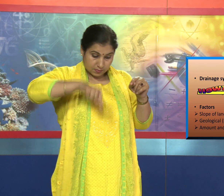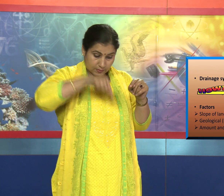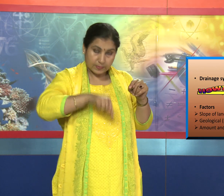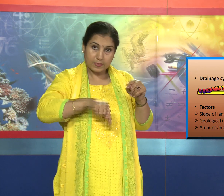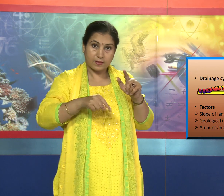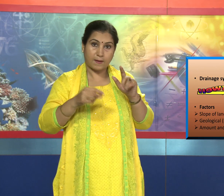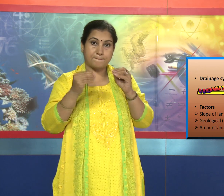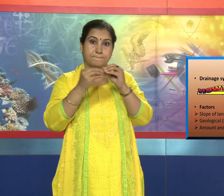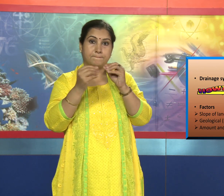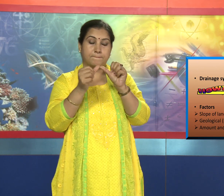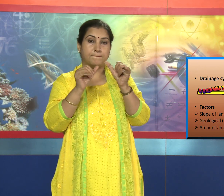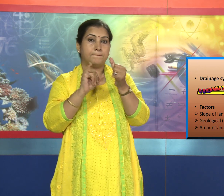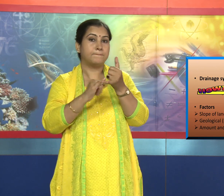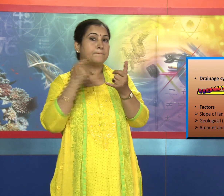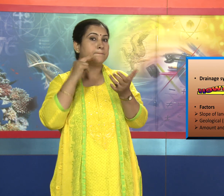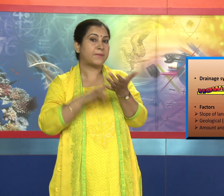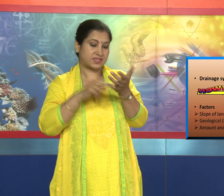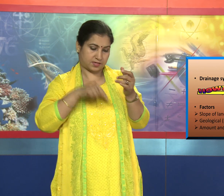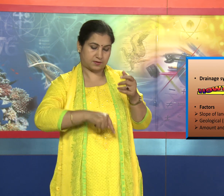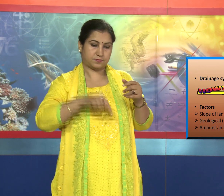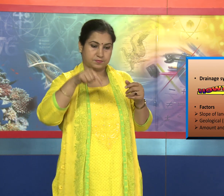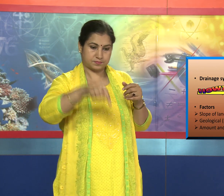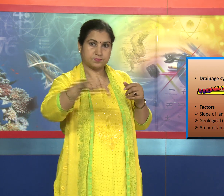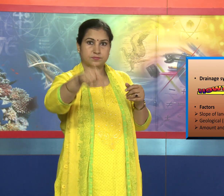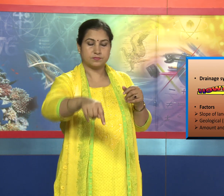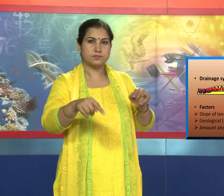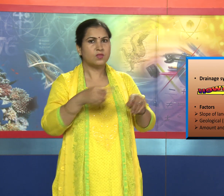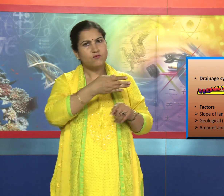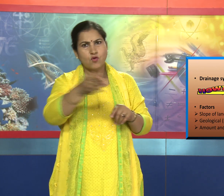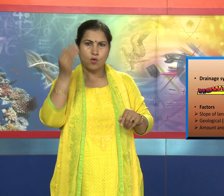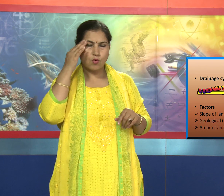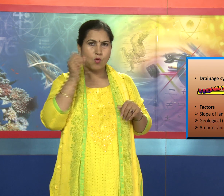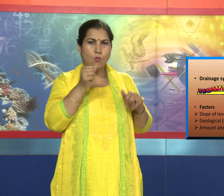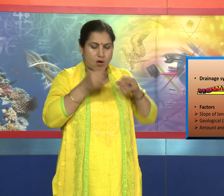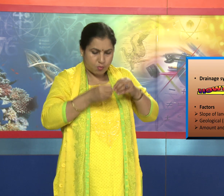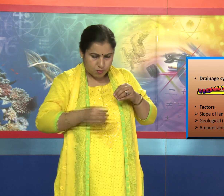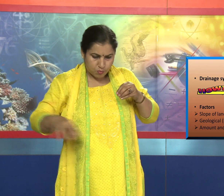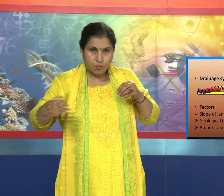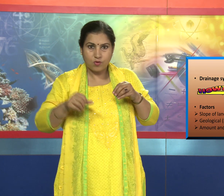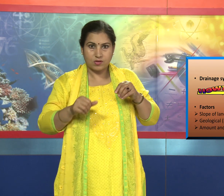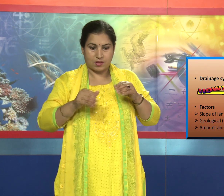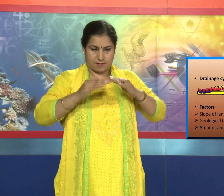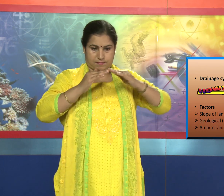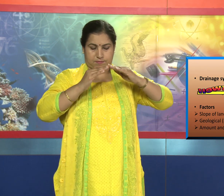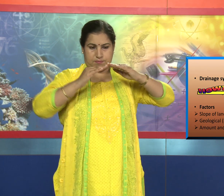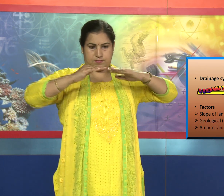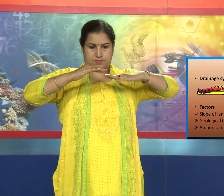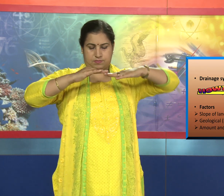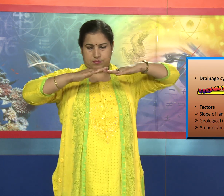As we have understood that water flows as per the slope of water